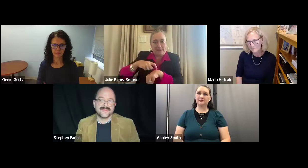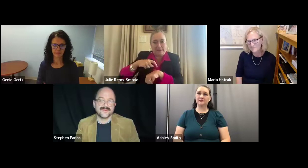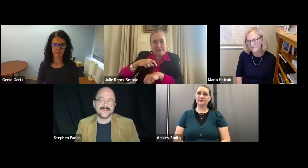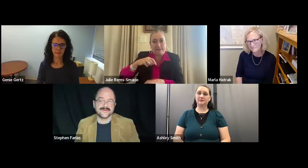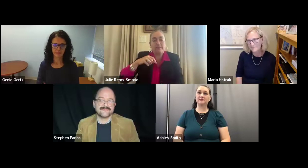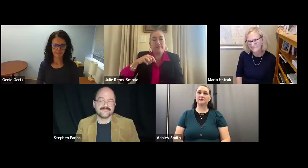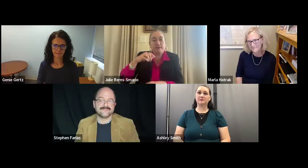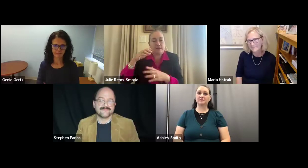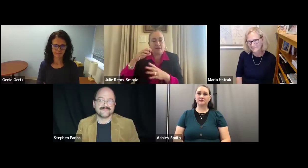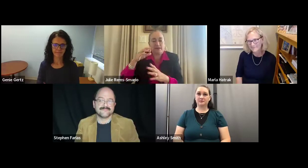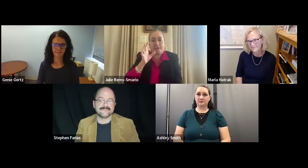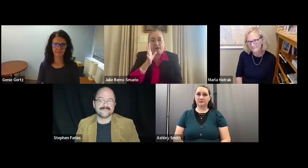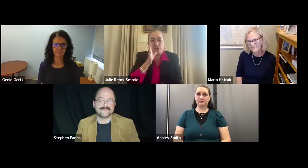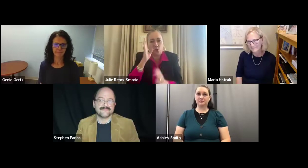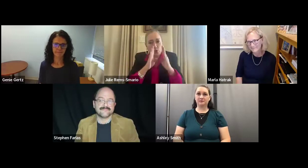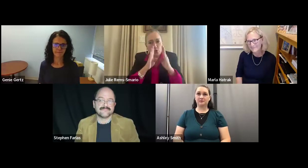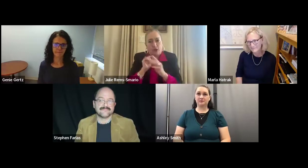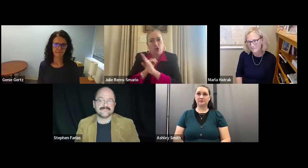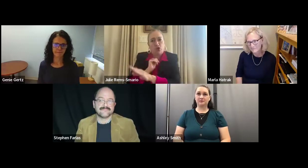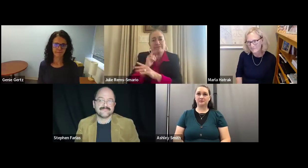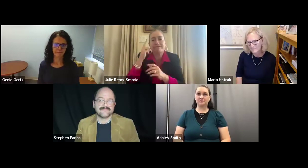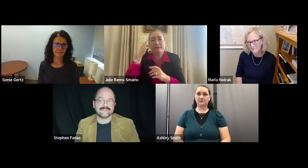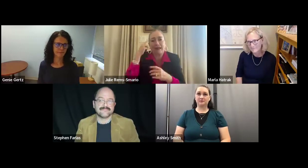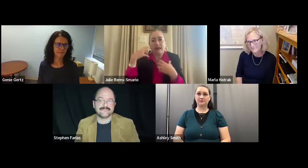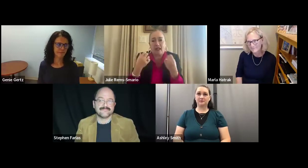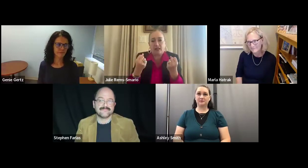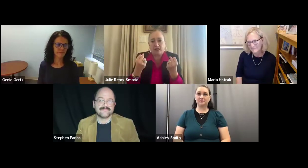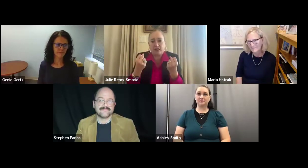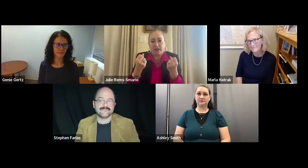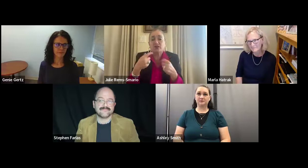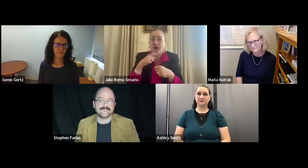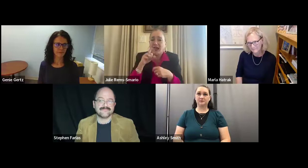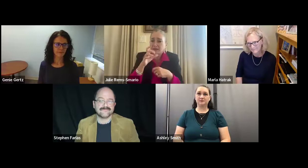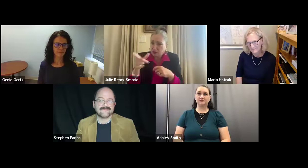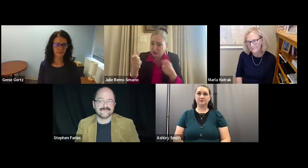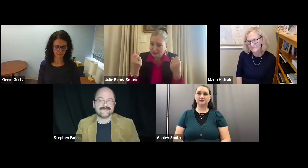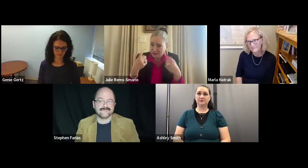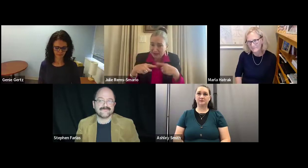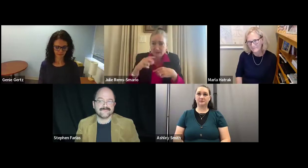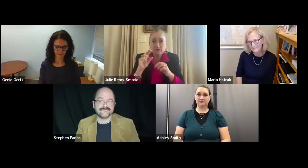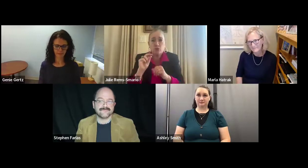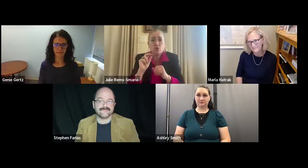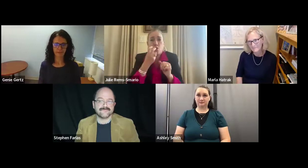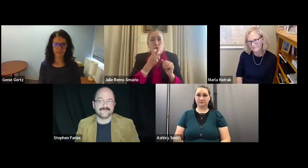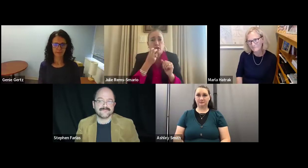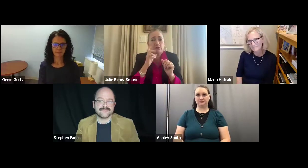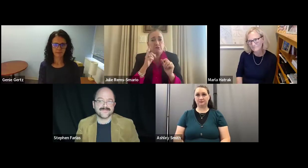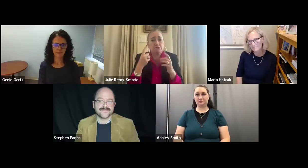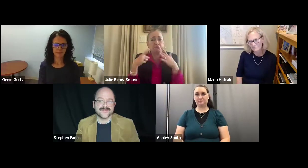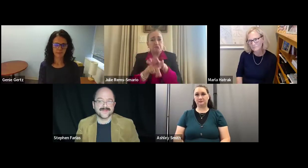of course, was a mainstream event back in the time, and her mother was very concerned about her daughter's mental health. And I said, "Does your mother sign?" She